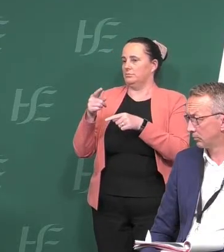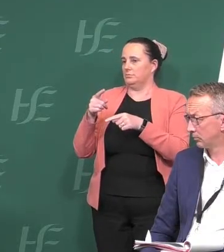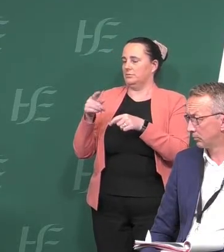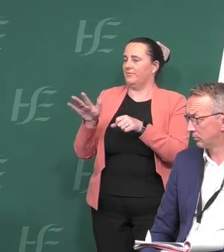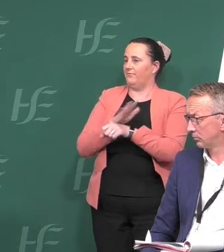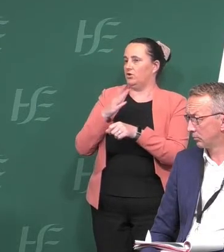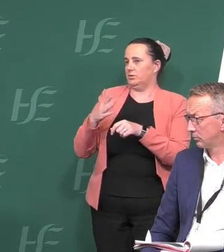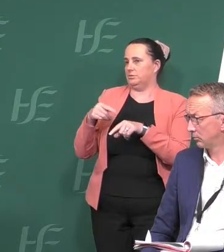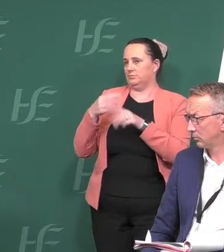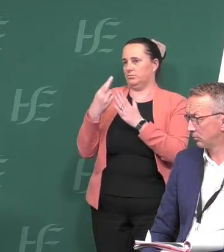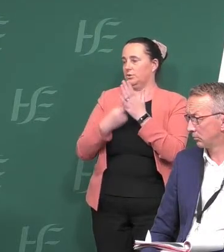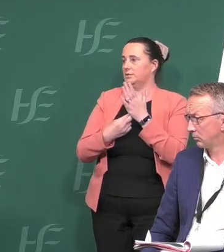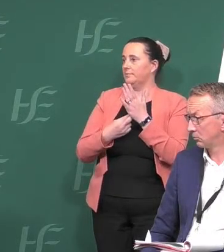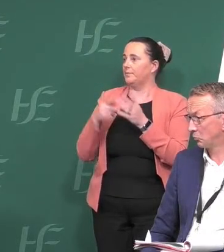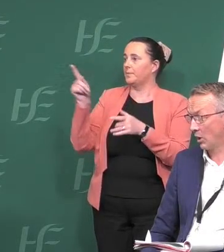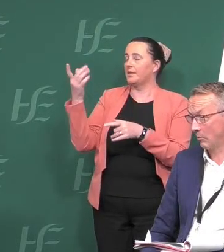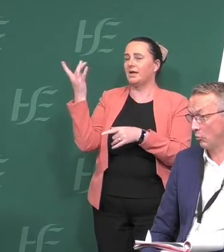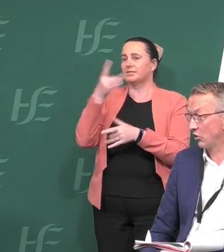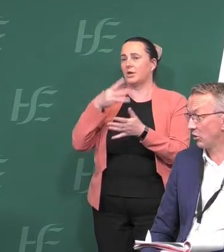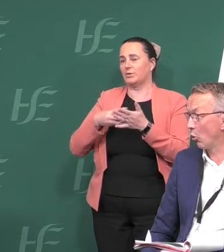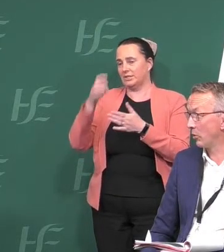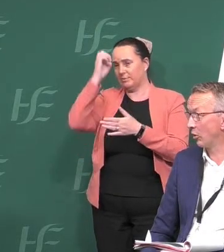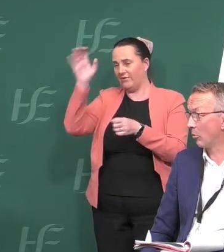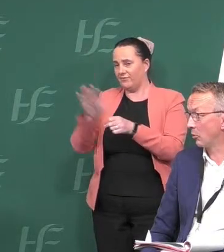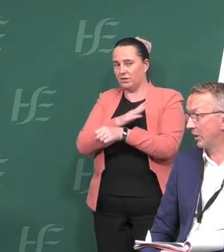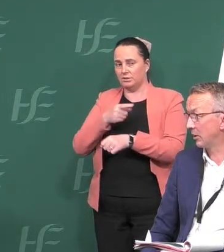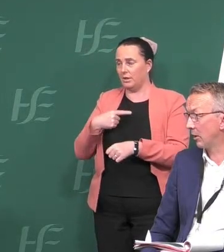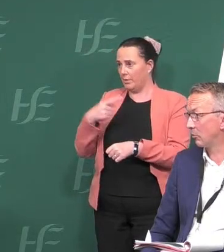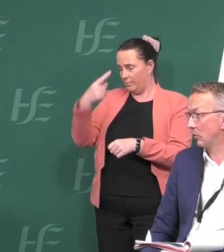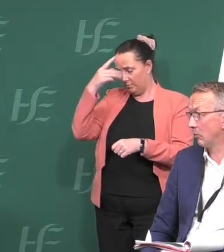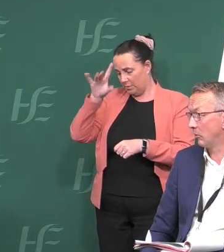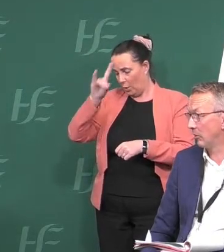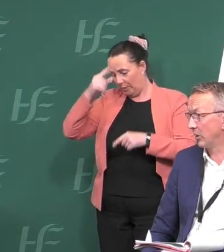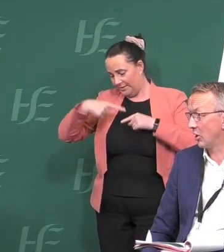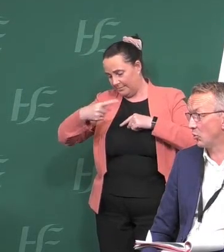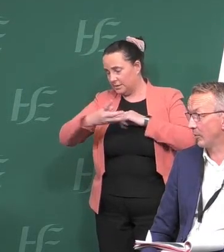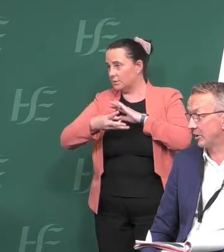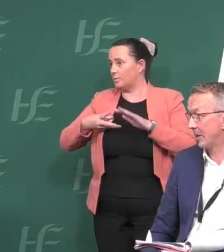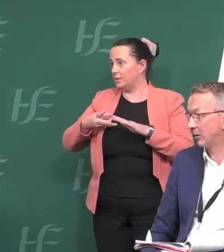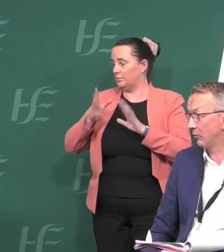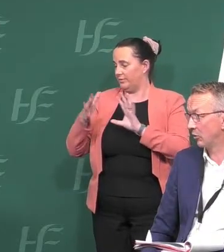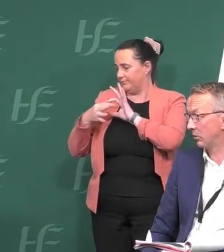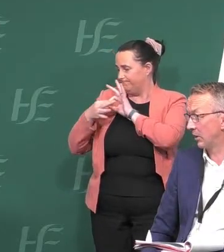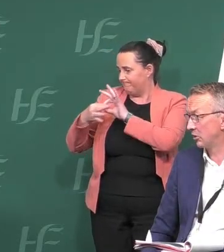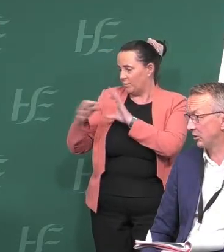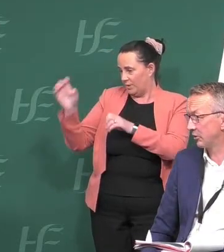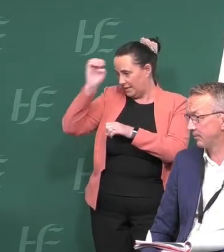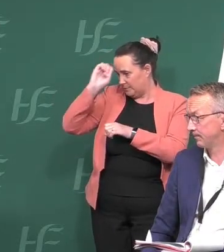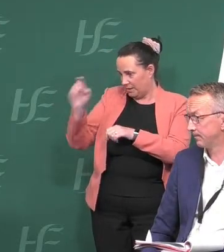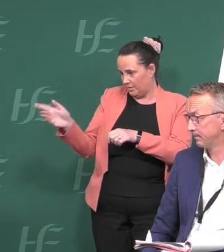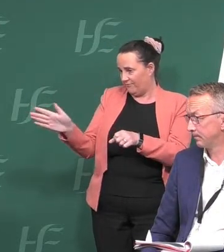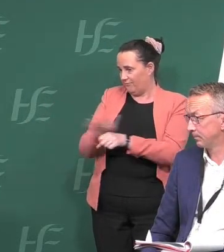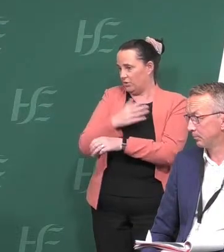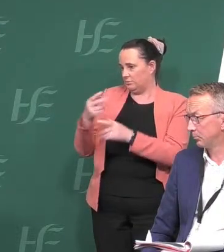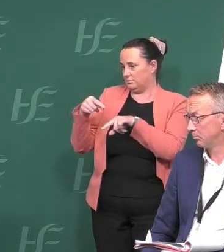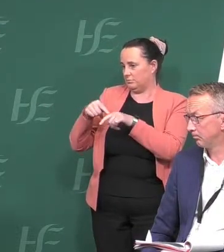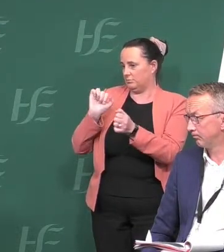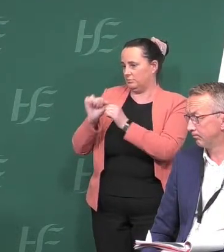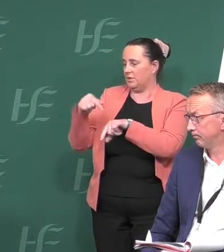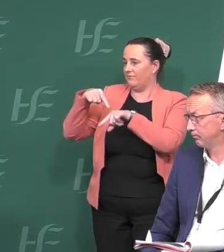Sorry, do you know when you would expect full compliance in all hospitals? Well, I'm certainly hoping the coming week, we've engaged with them, expecting full compliance, yes.